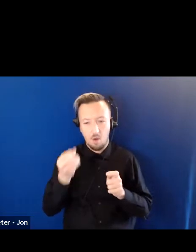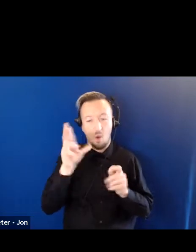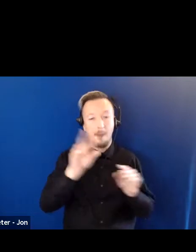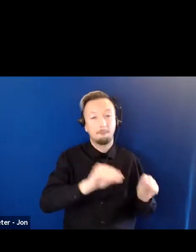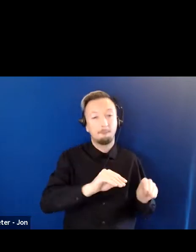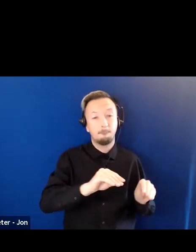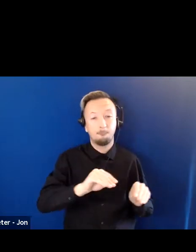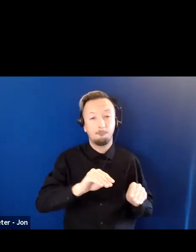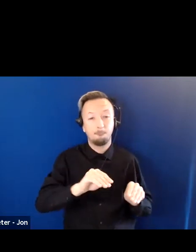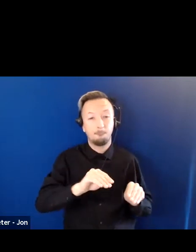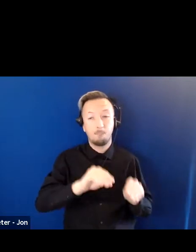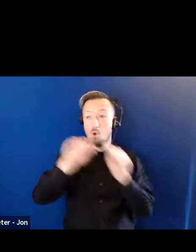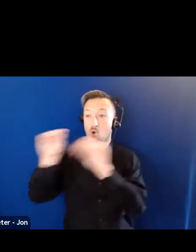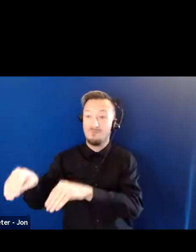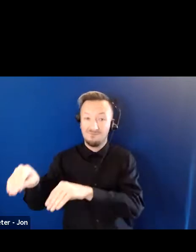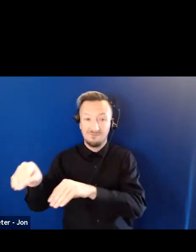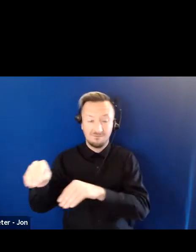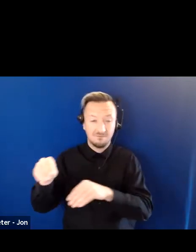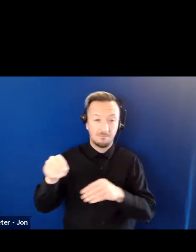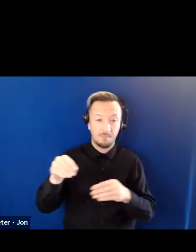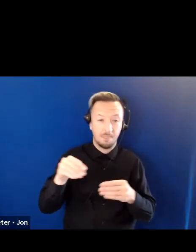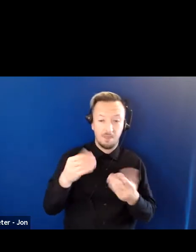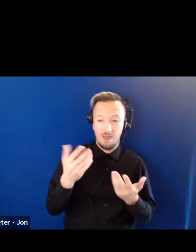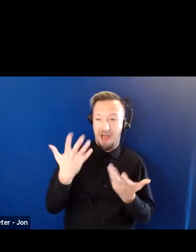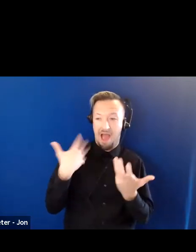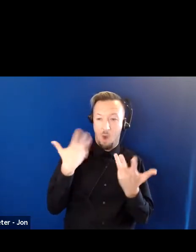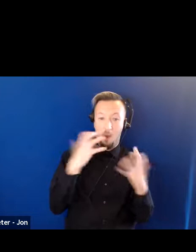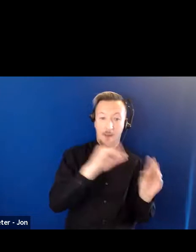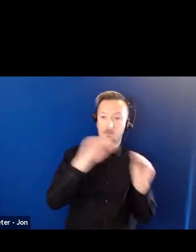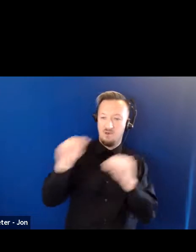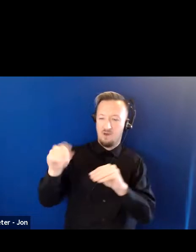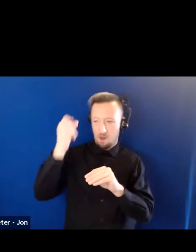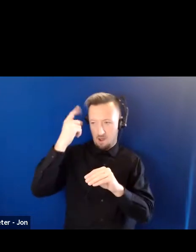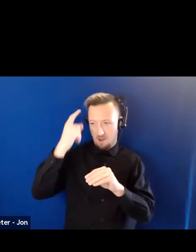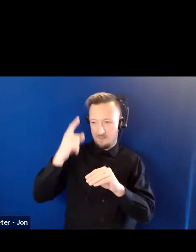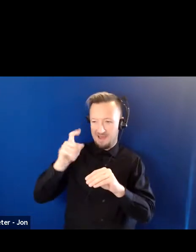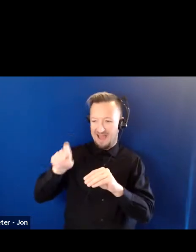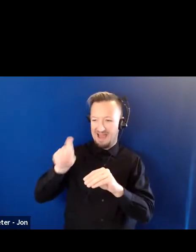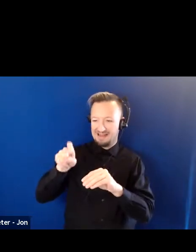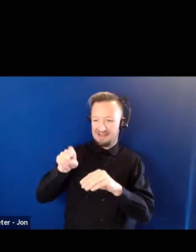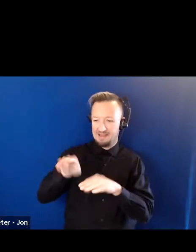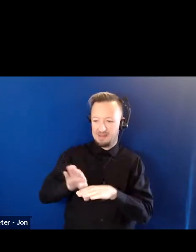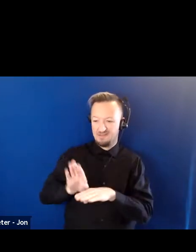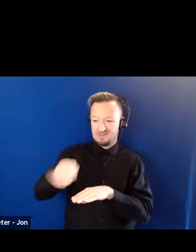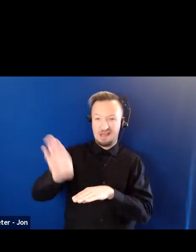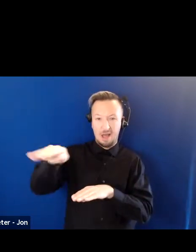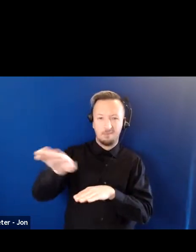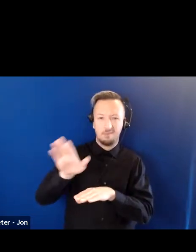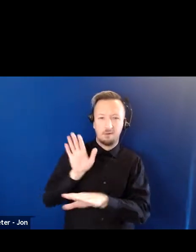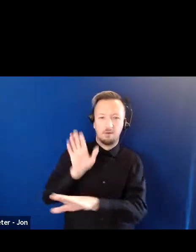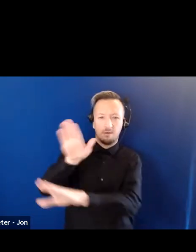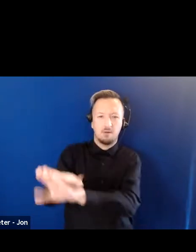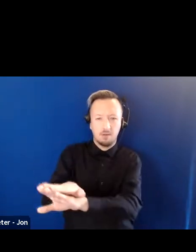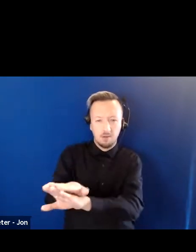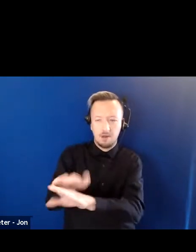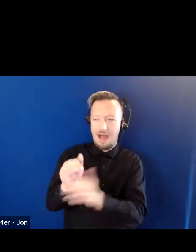be great to just be able to have a stepless entry, you know, to move your furniture in and out? So bringing people